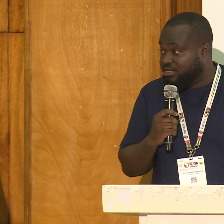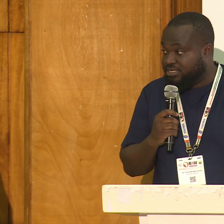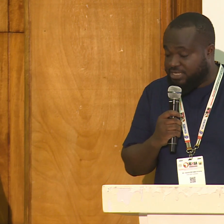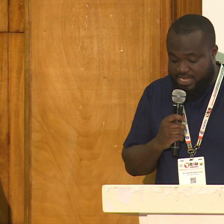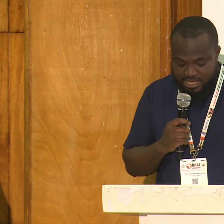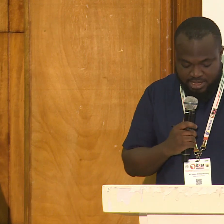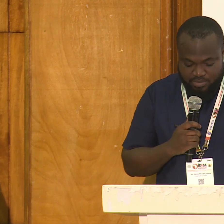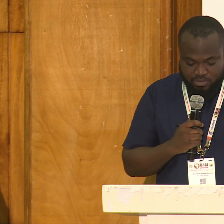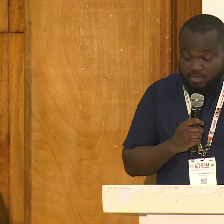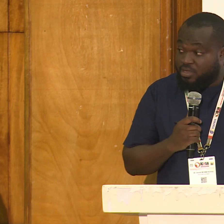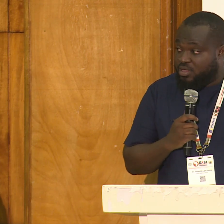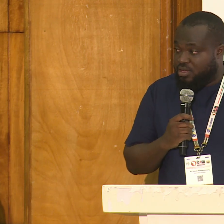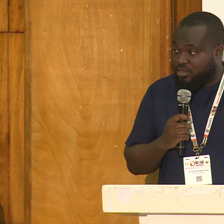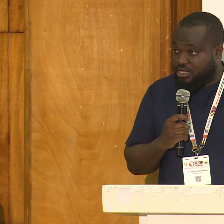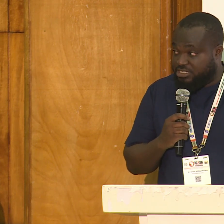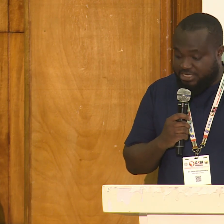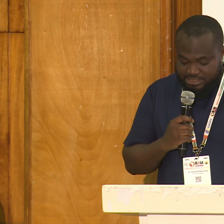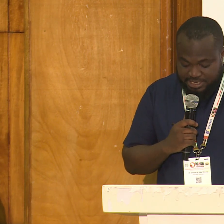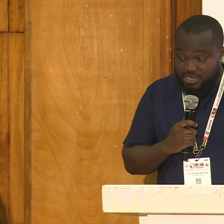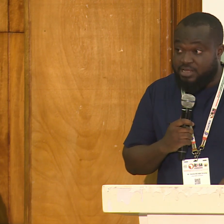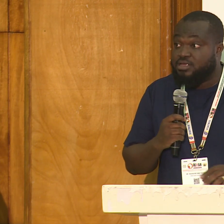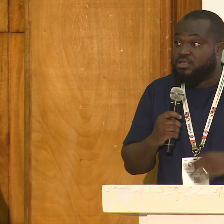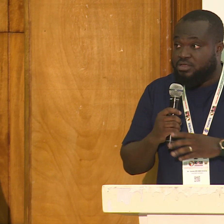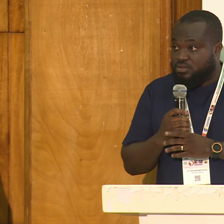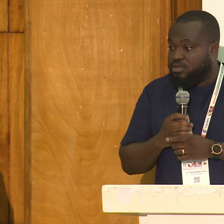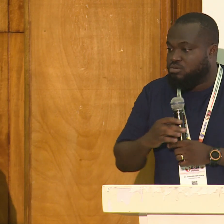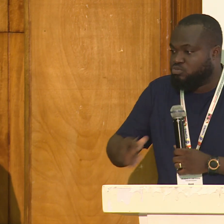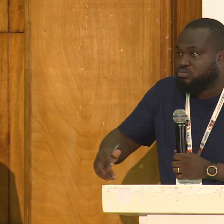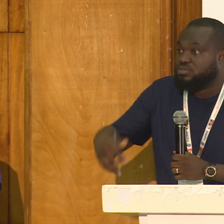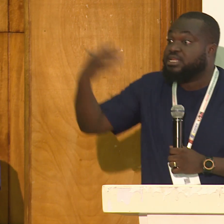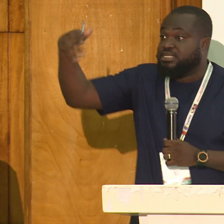slide, just like the chair said.